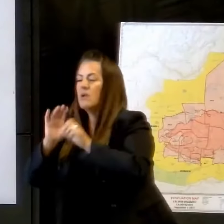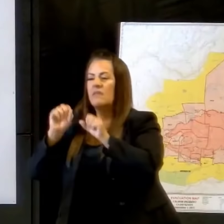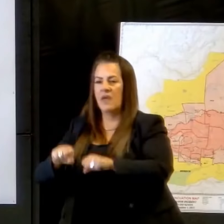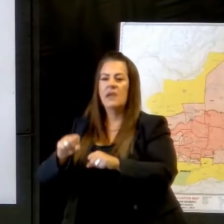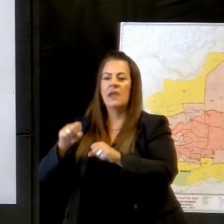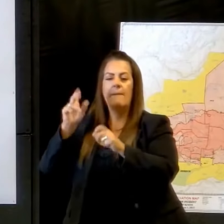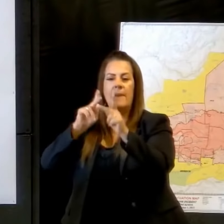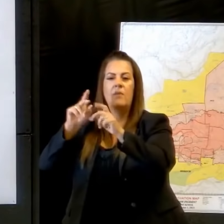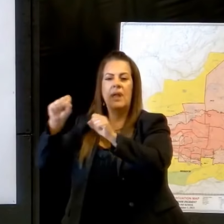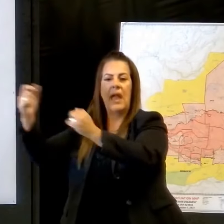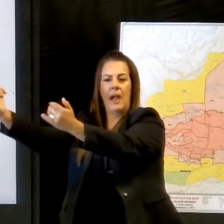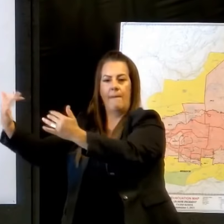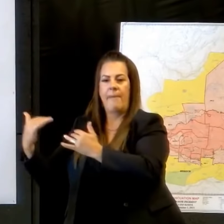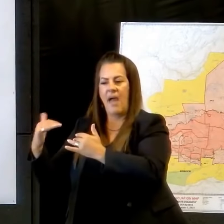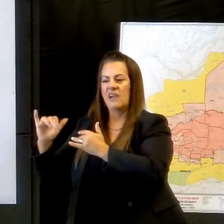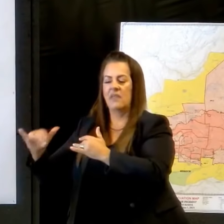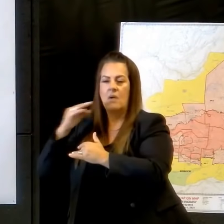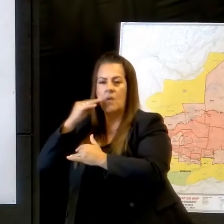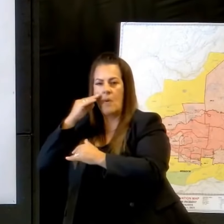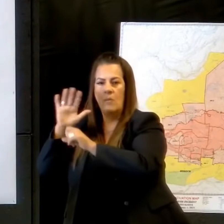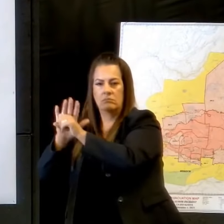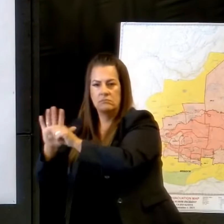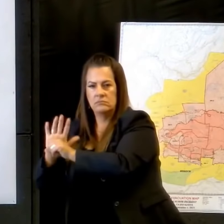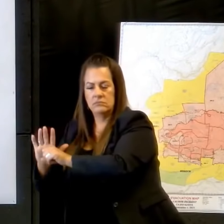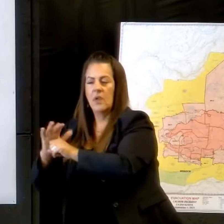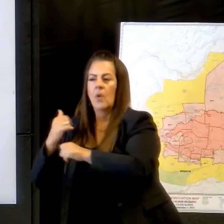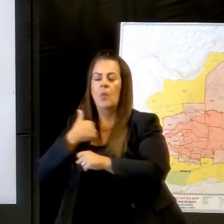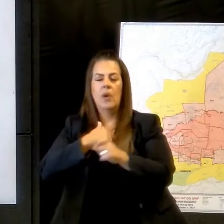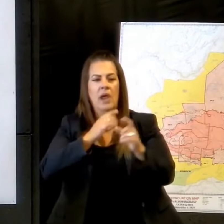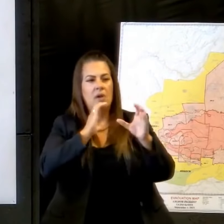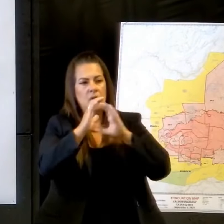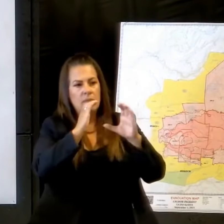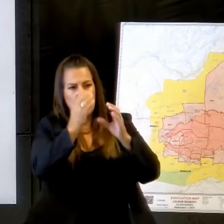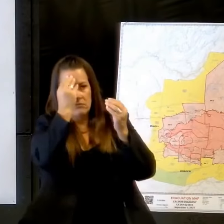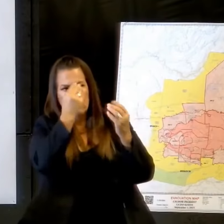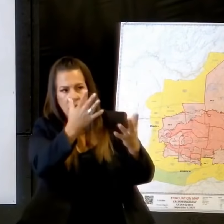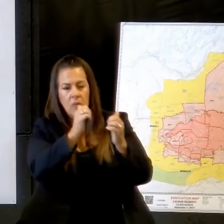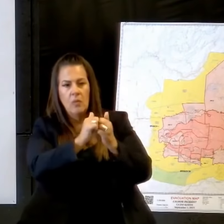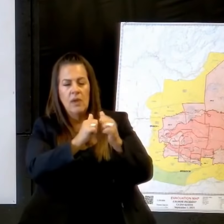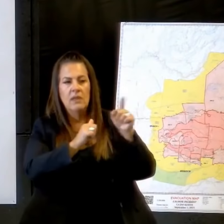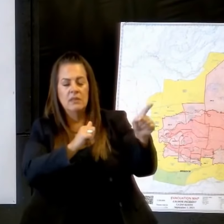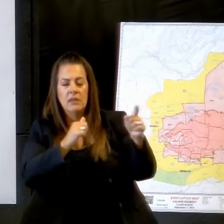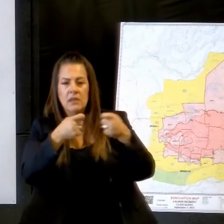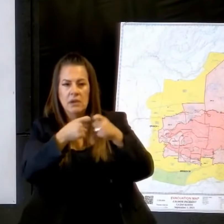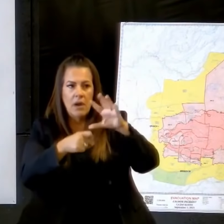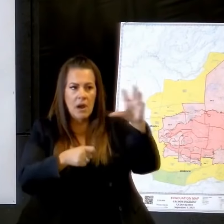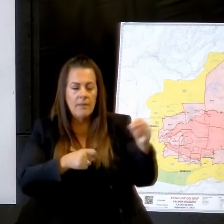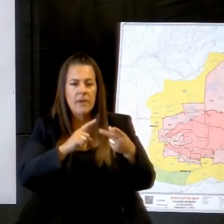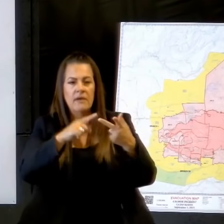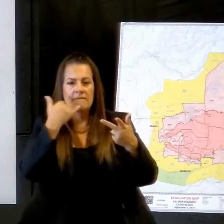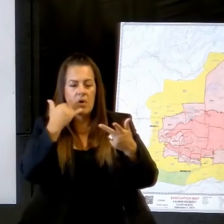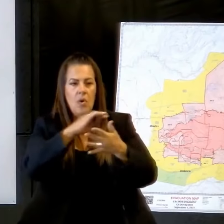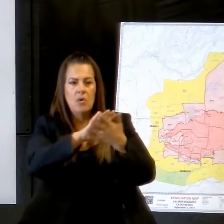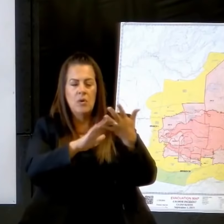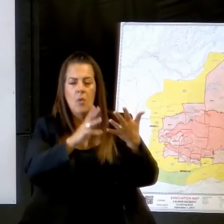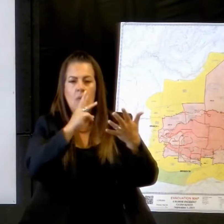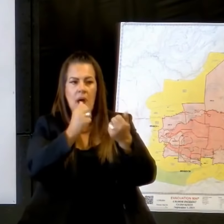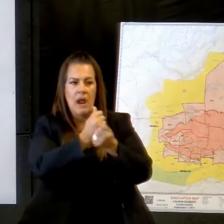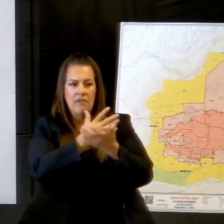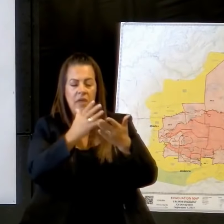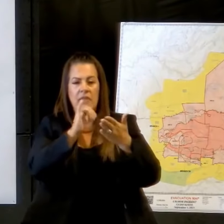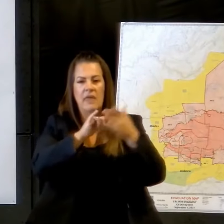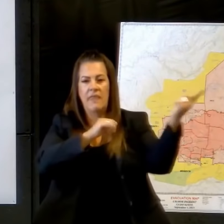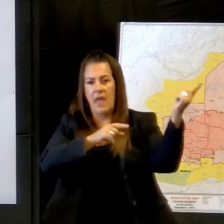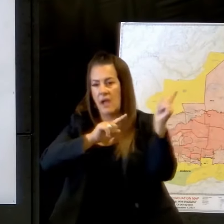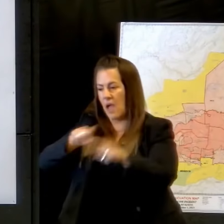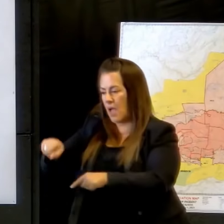was mentioned earlier, we're working constantly with the utility companies and government agencies to ensure that when people do return, it's a safe environment